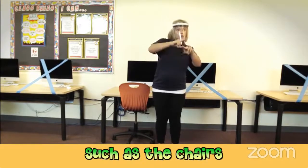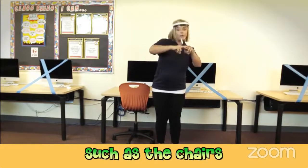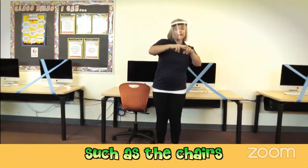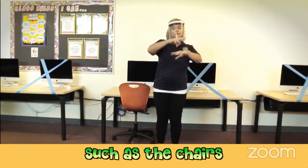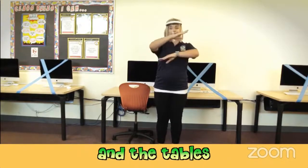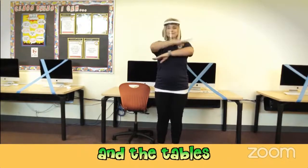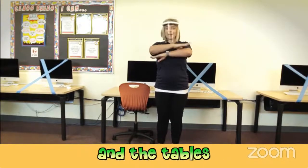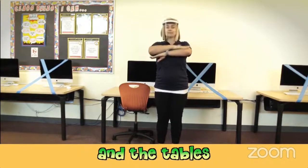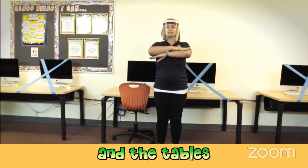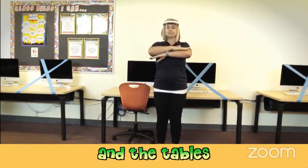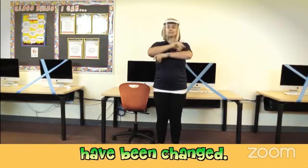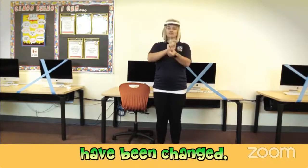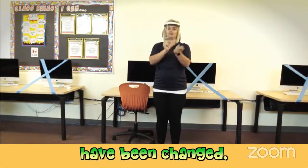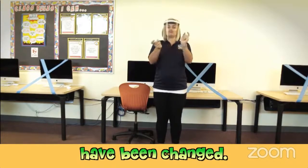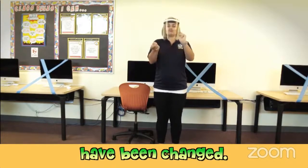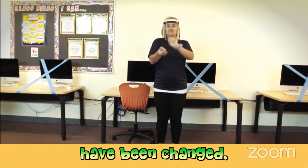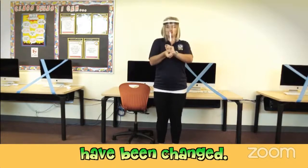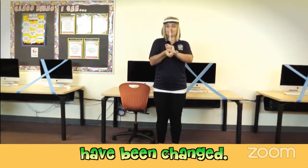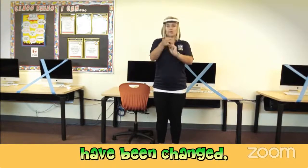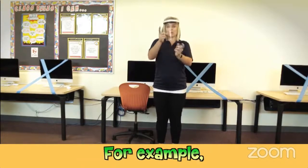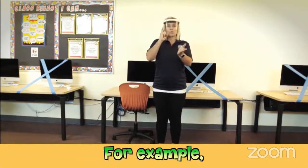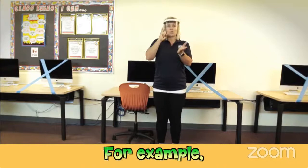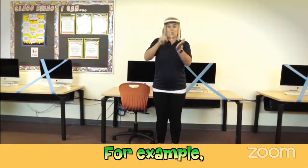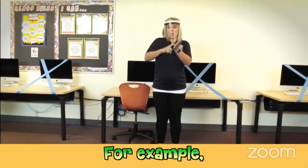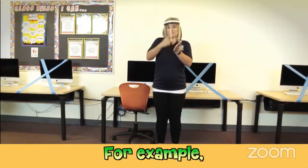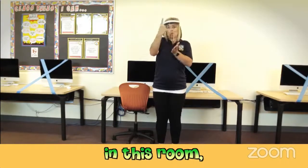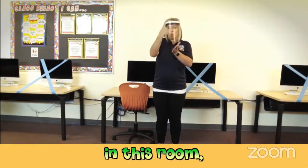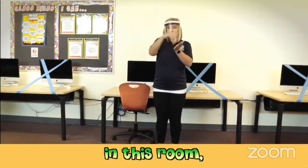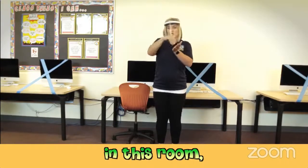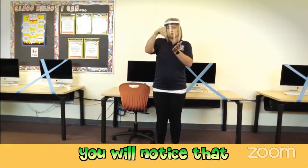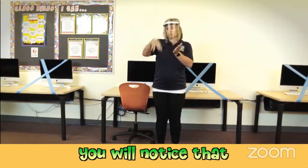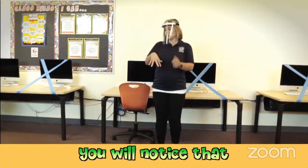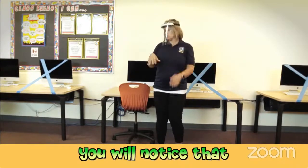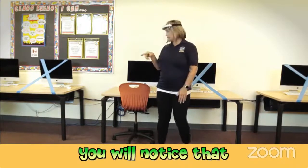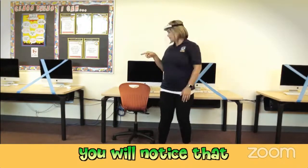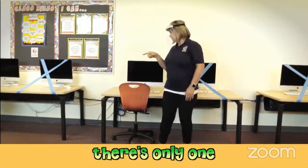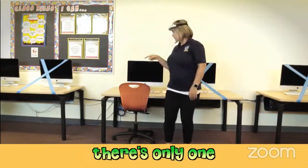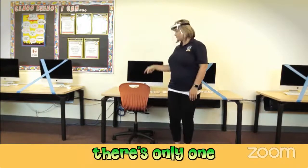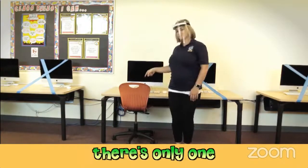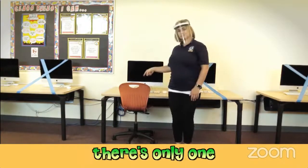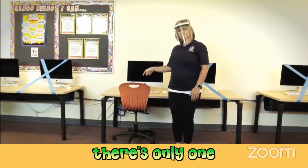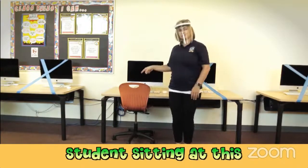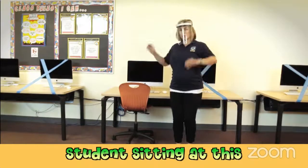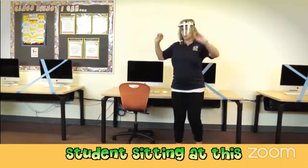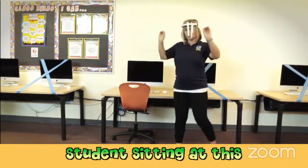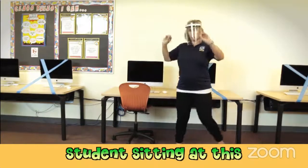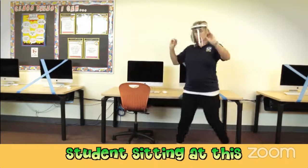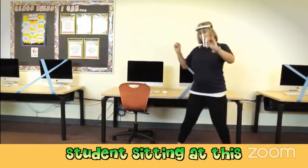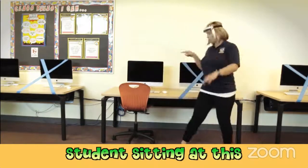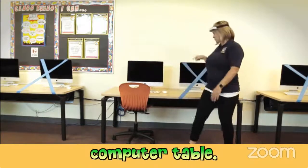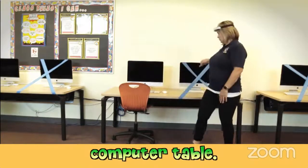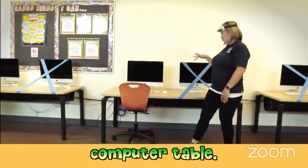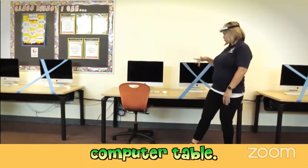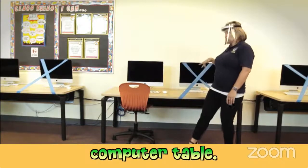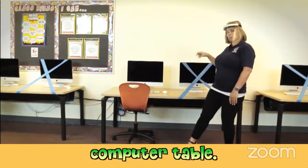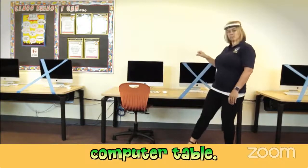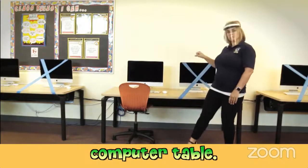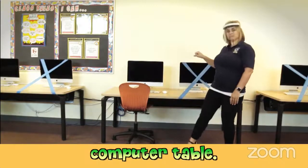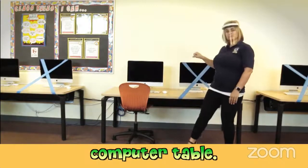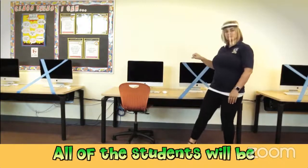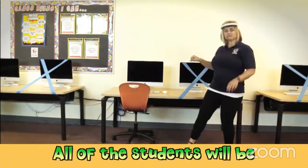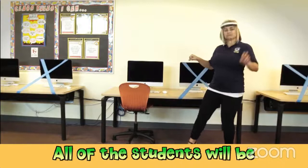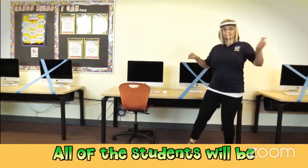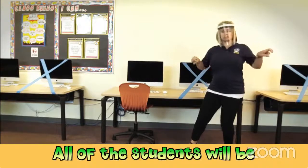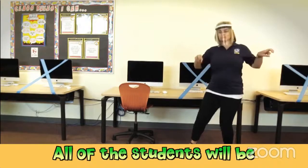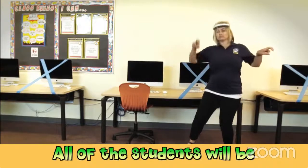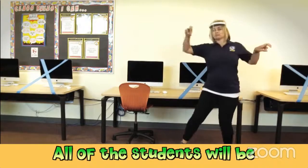as the chairs and the tables, have been changed. For example, in this room, you will notice that there's only one student sitting at this computer